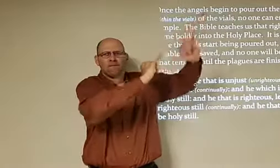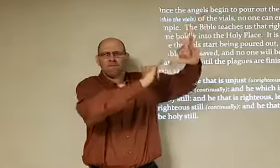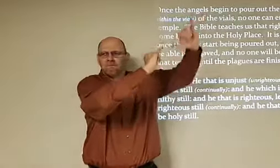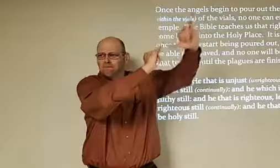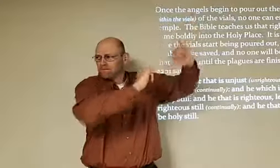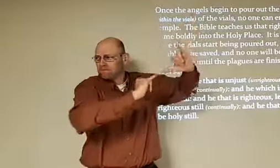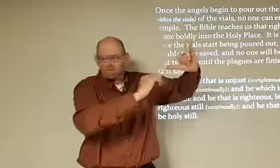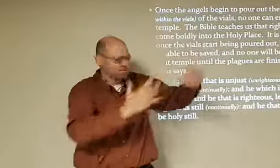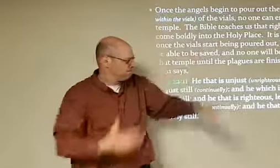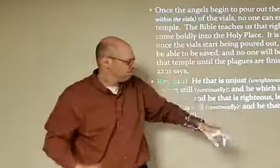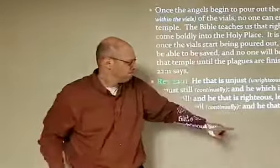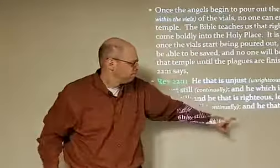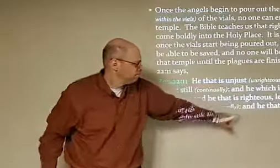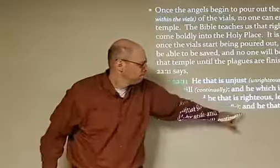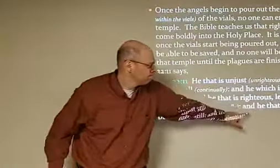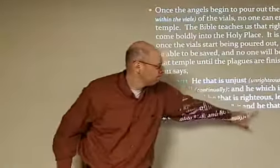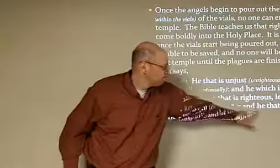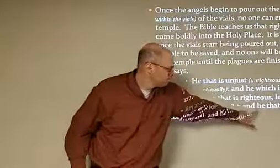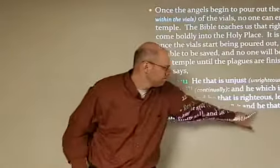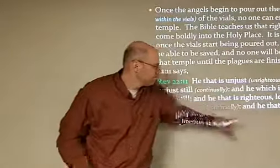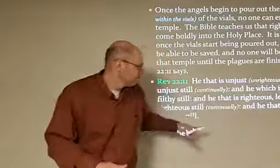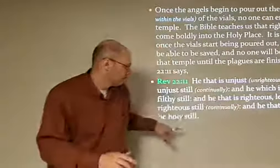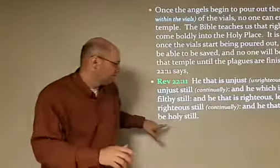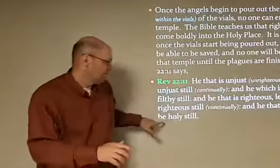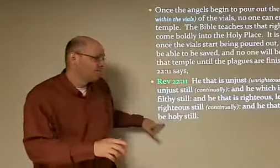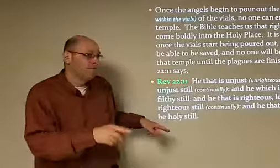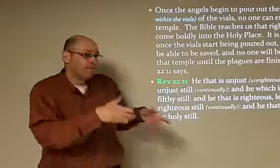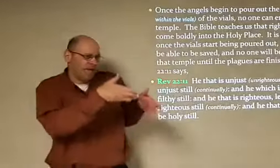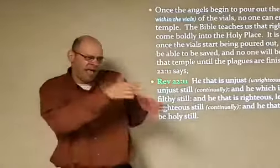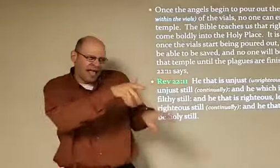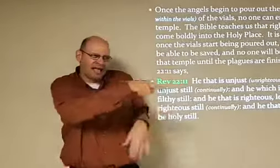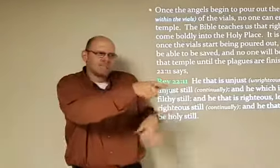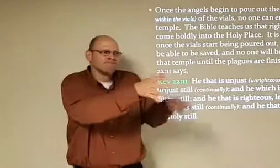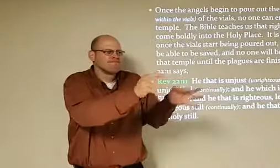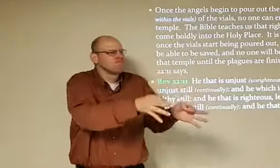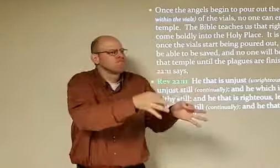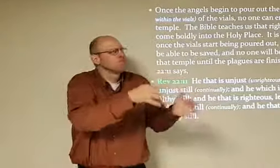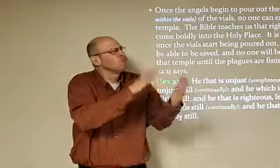God is holy. You must be holy to be in communion with him.